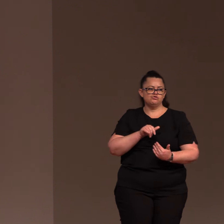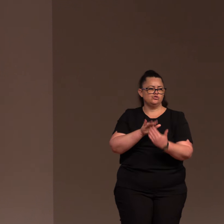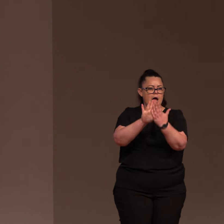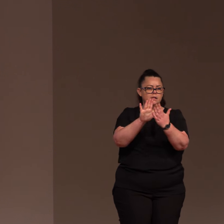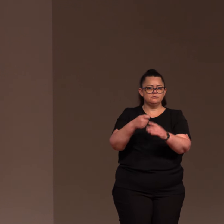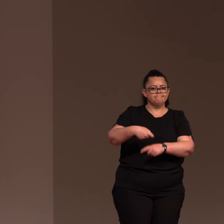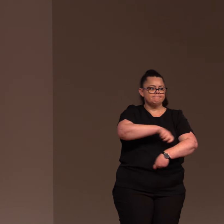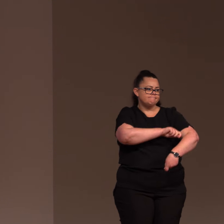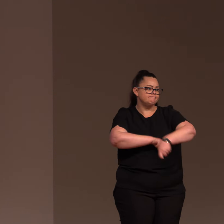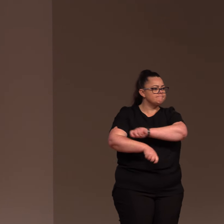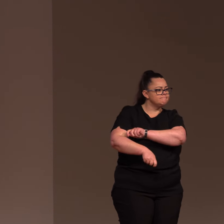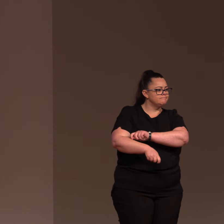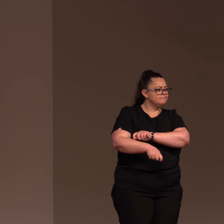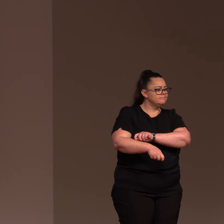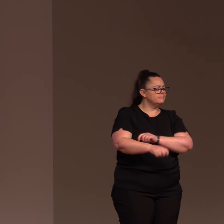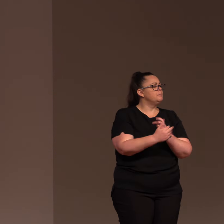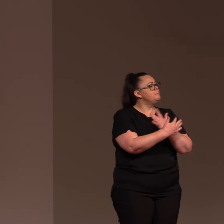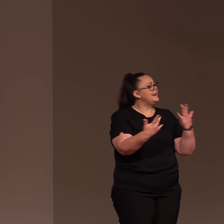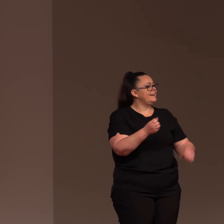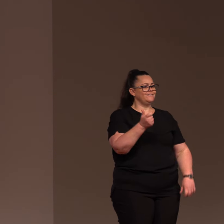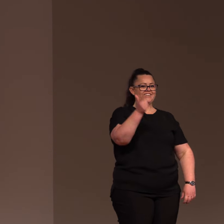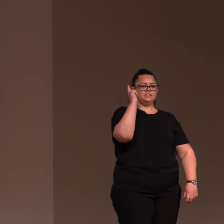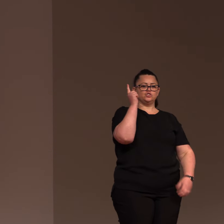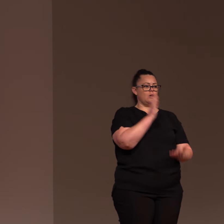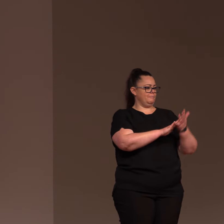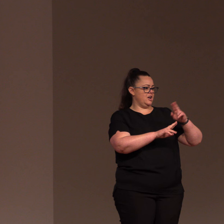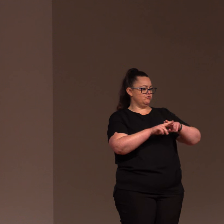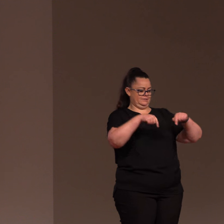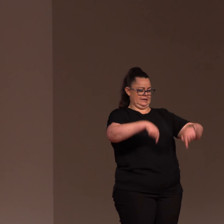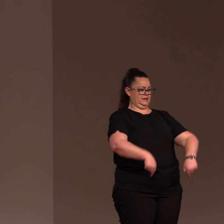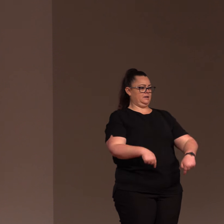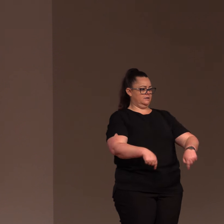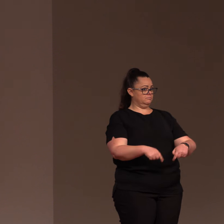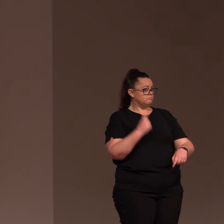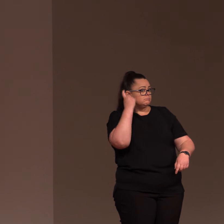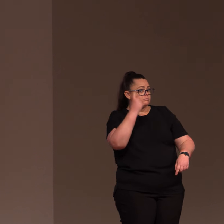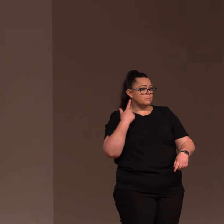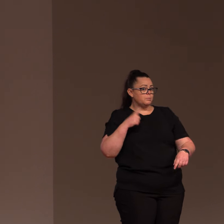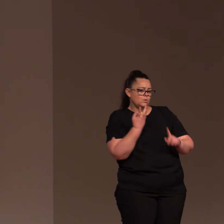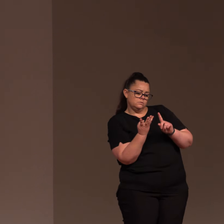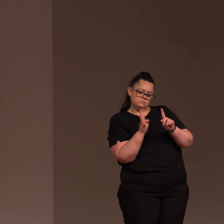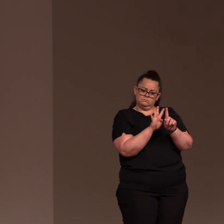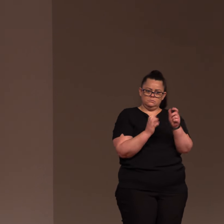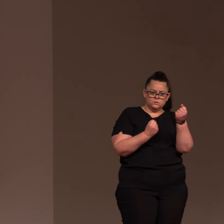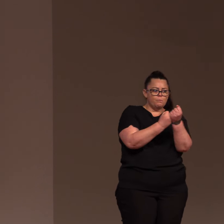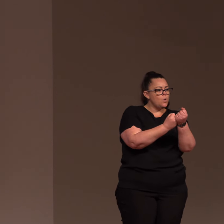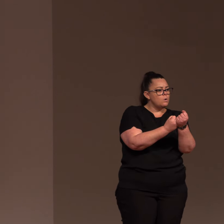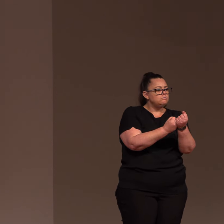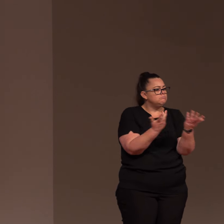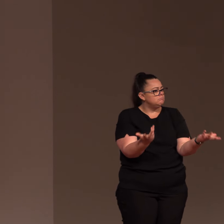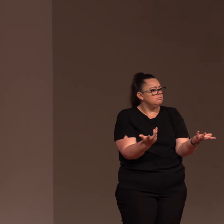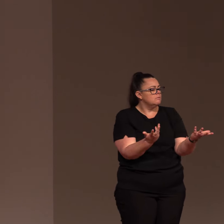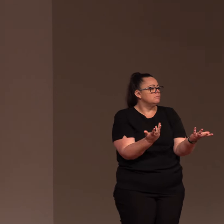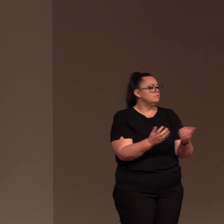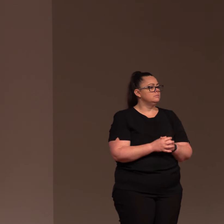have your teachers and your parents here today. Was it about that support network? Was that a really important part of it?